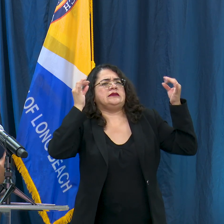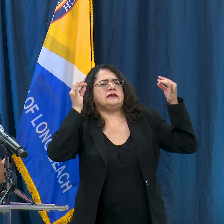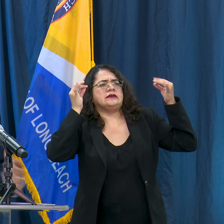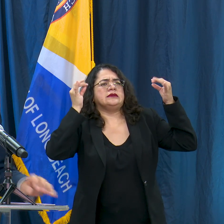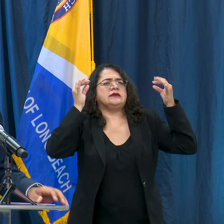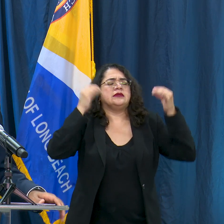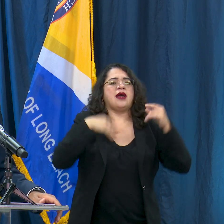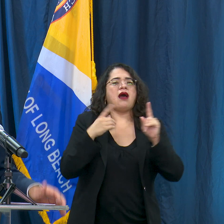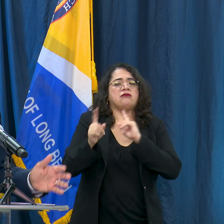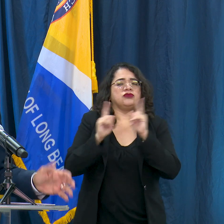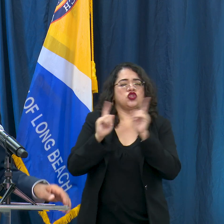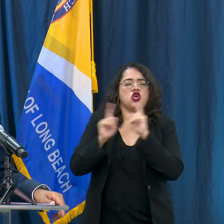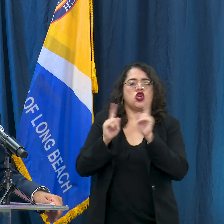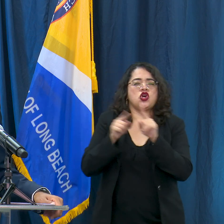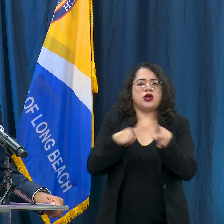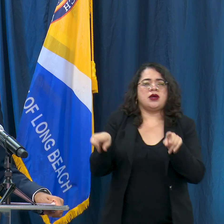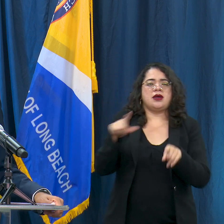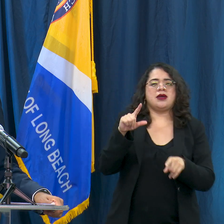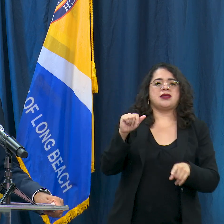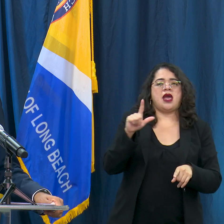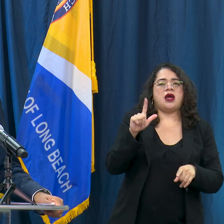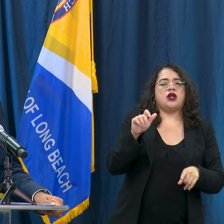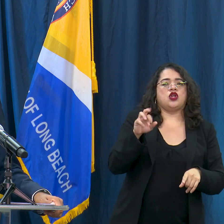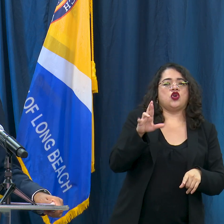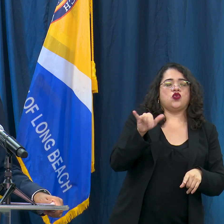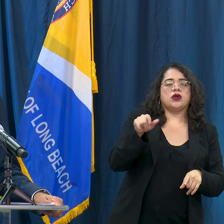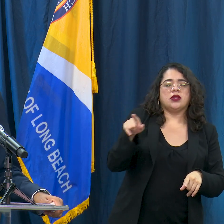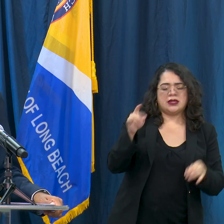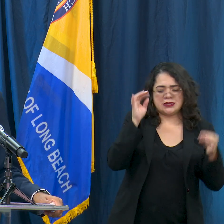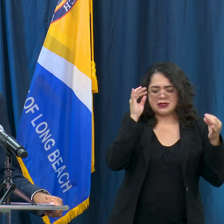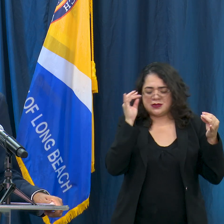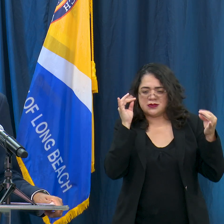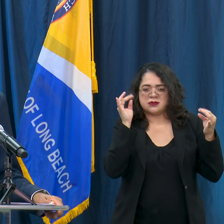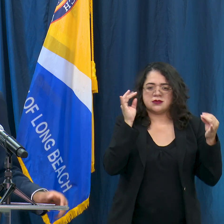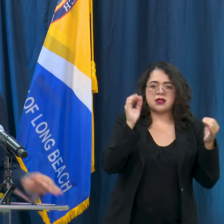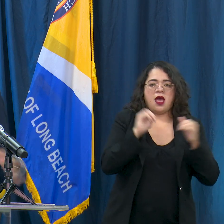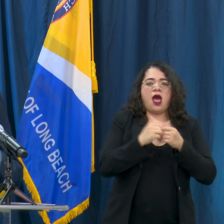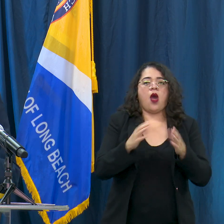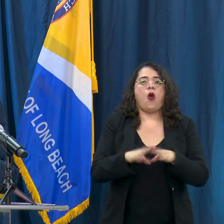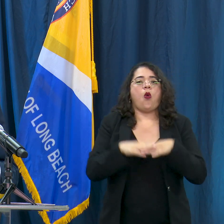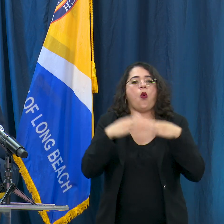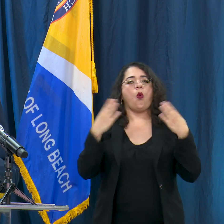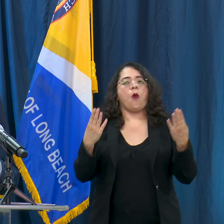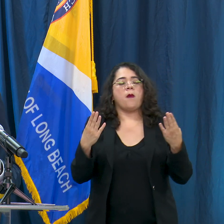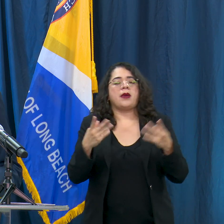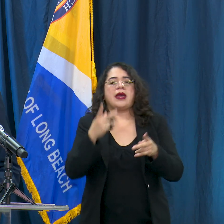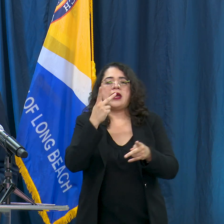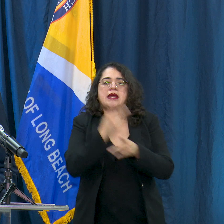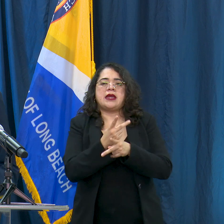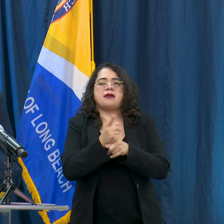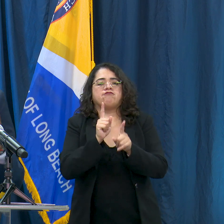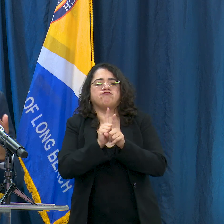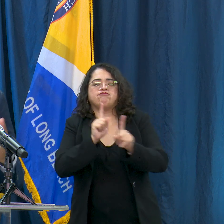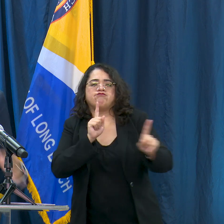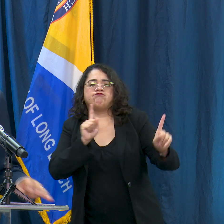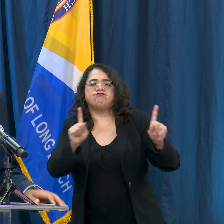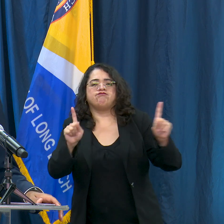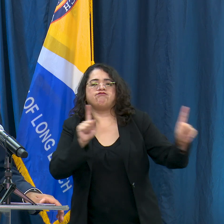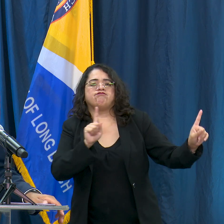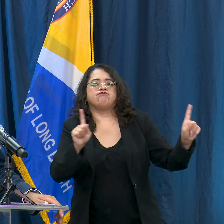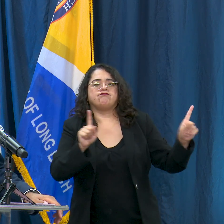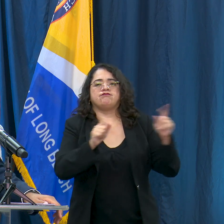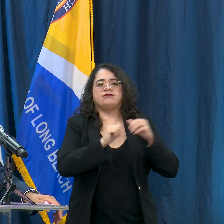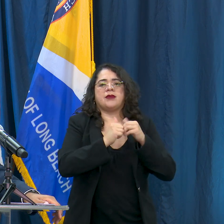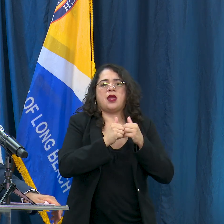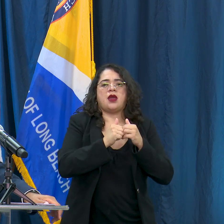of these gallery owners a couple of weeks ago. They're very thoughtful about how they're going to reopen and kind of keep distancing in place. Same goes